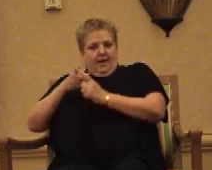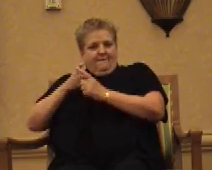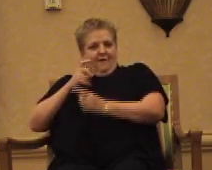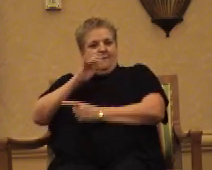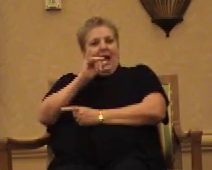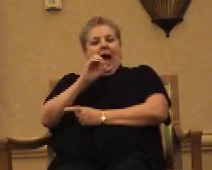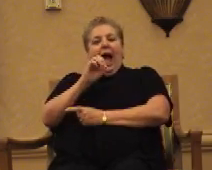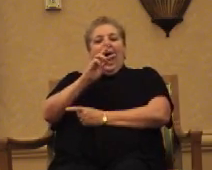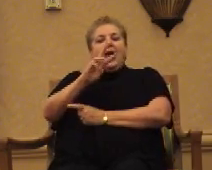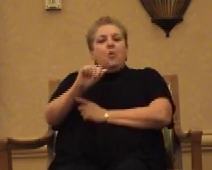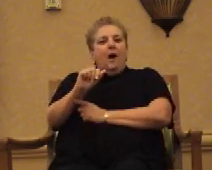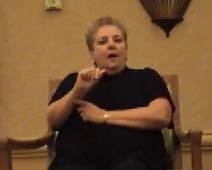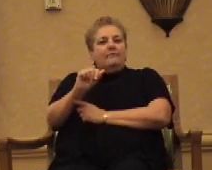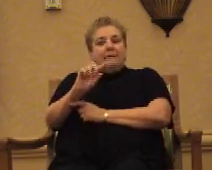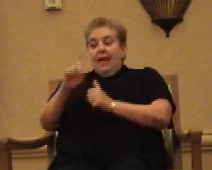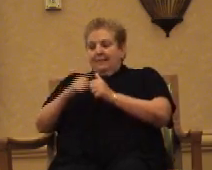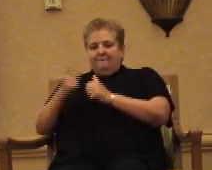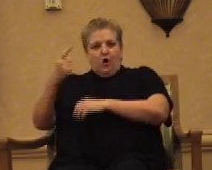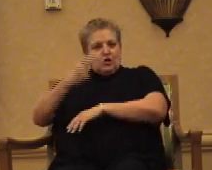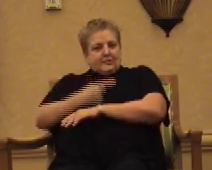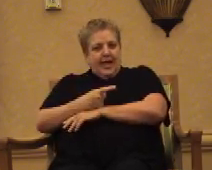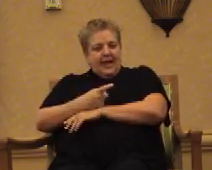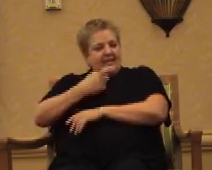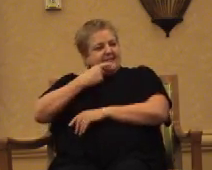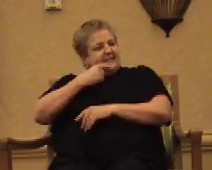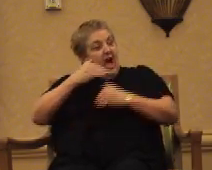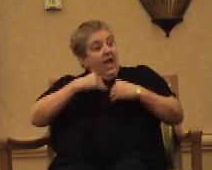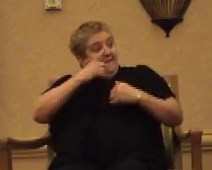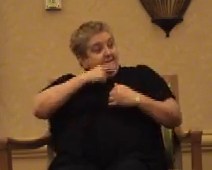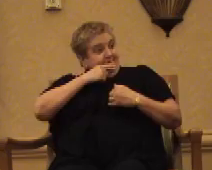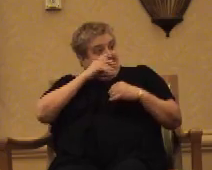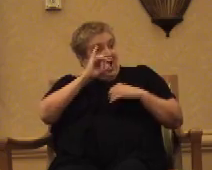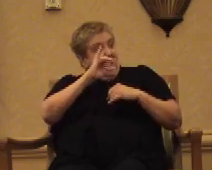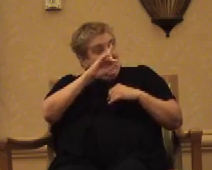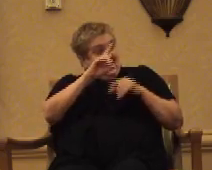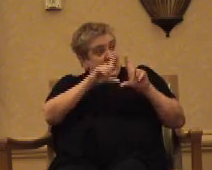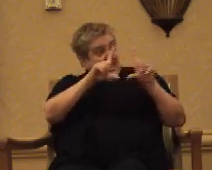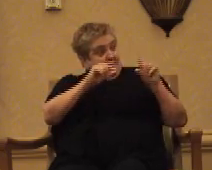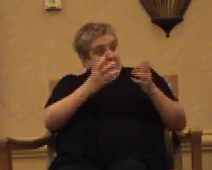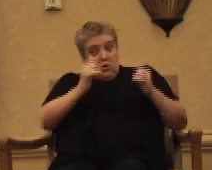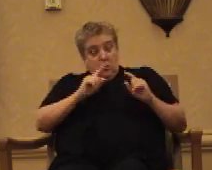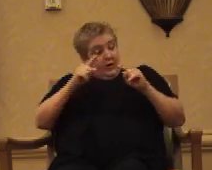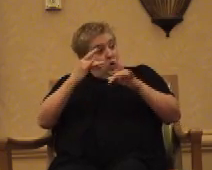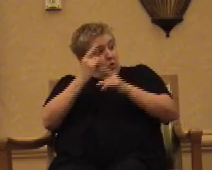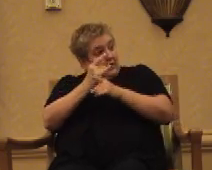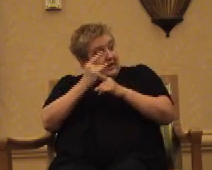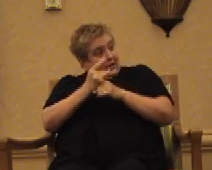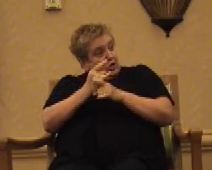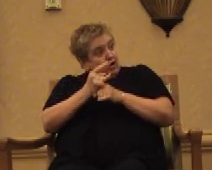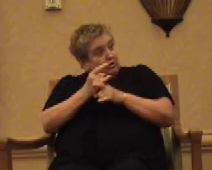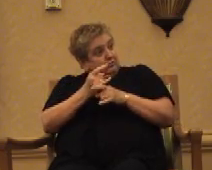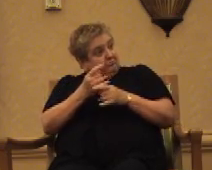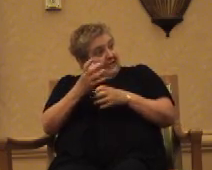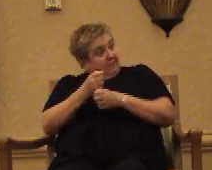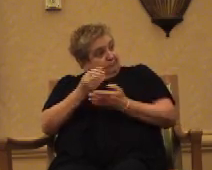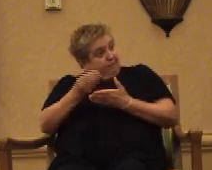in school, in college, and he says, I have a phony ID. You want to go to the liquor store and get liquor? And I thought, I